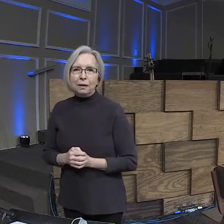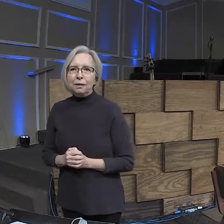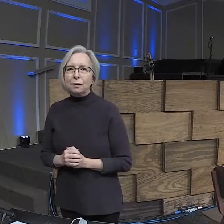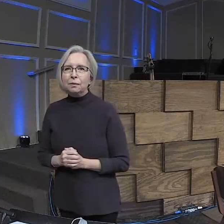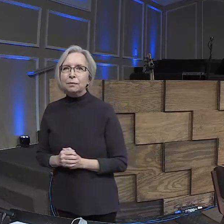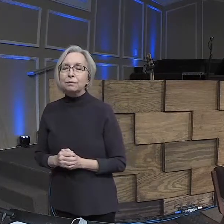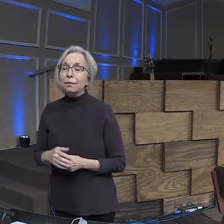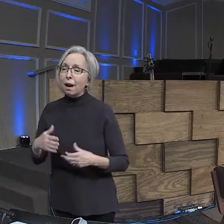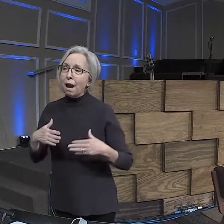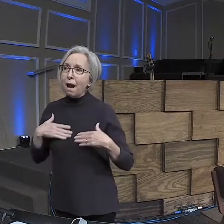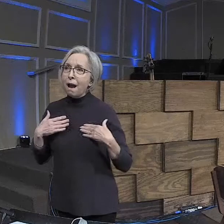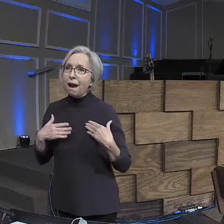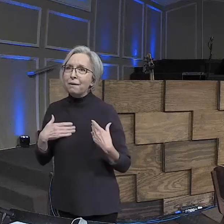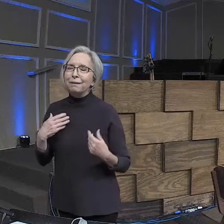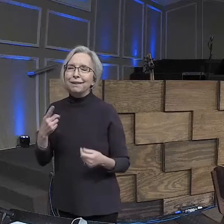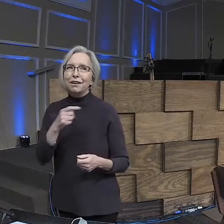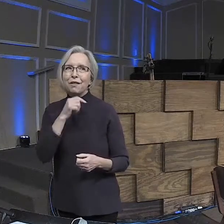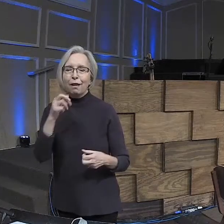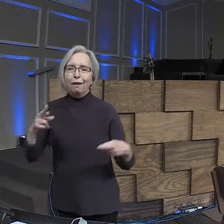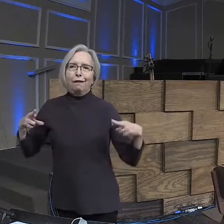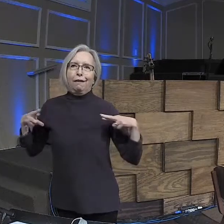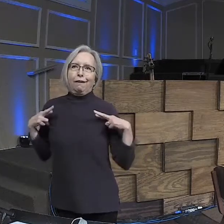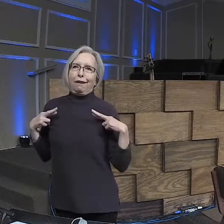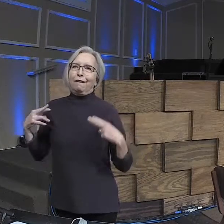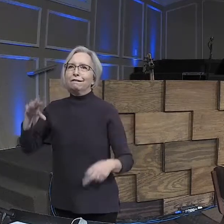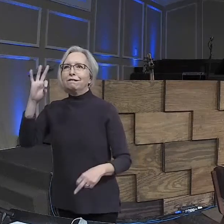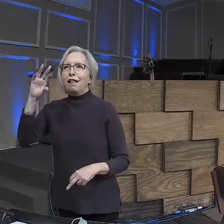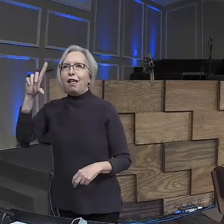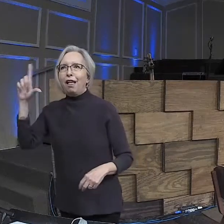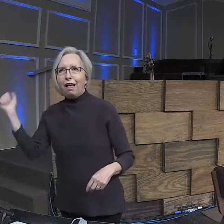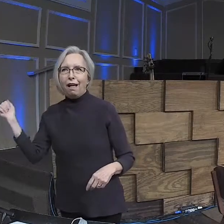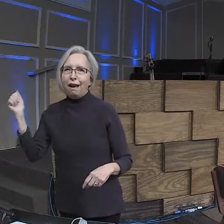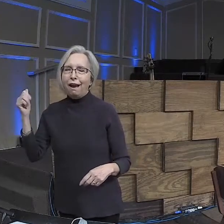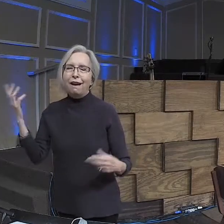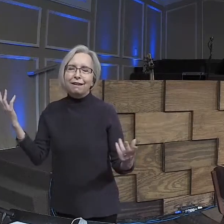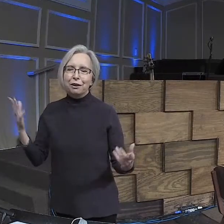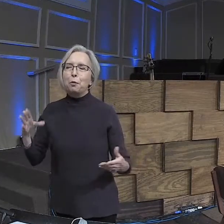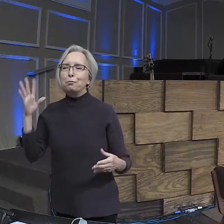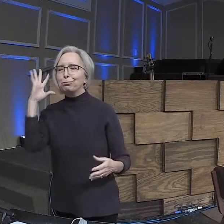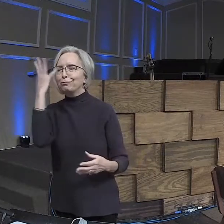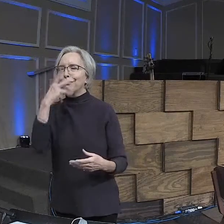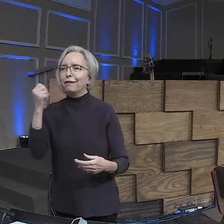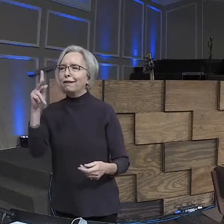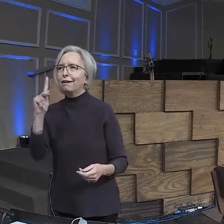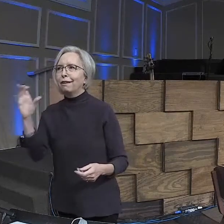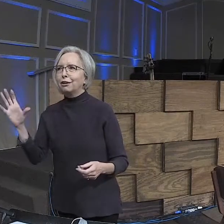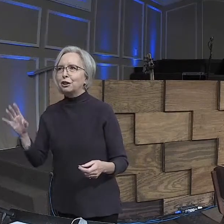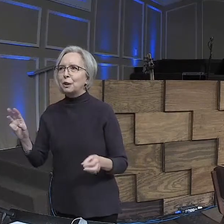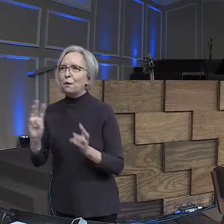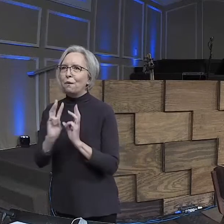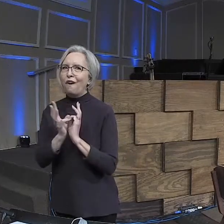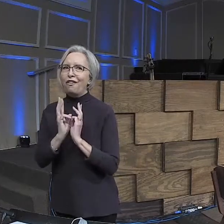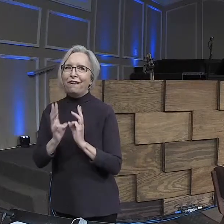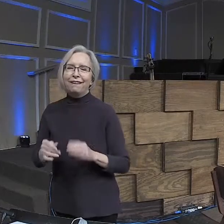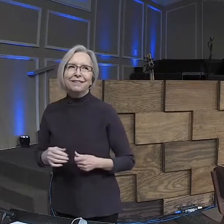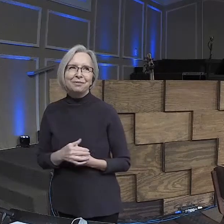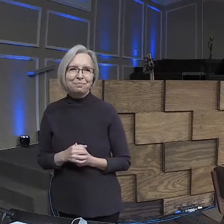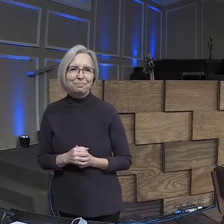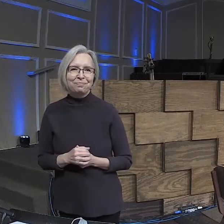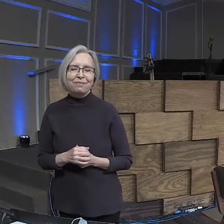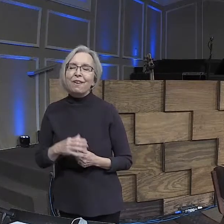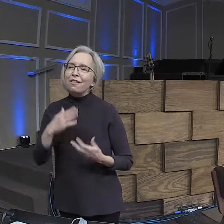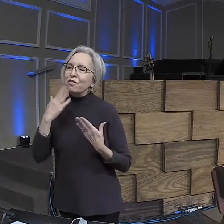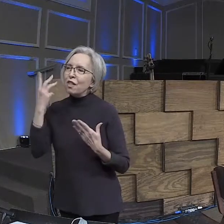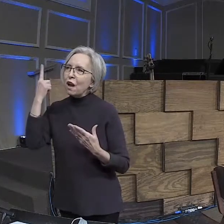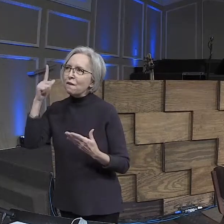I'm glad you didn't like retire to Florida or Arizona, that you're here in this beautiful Kansas City weather. Thank you too for braving the conditions